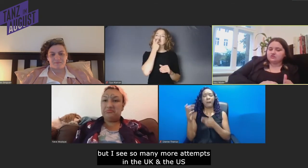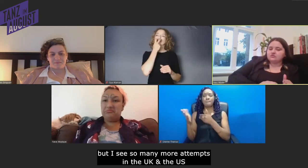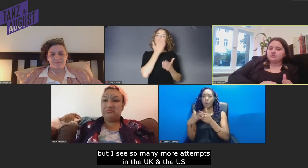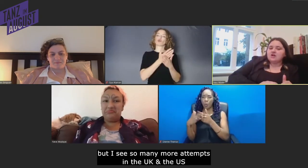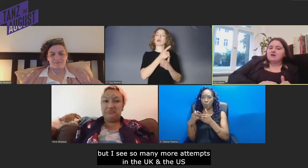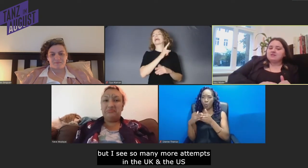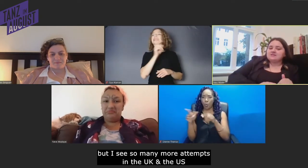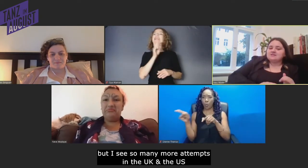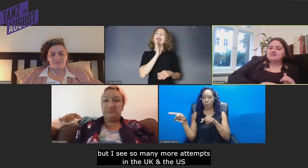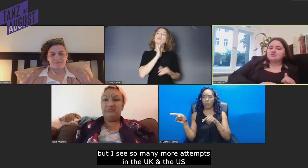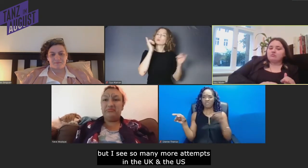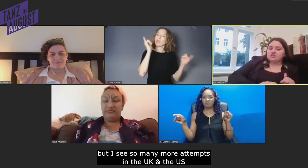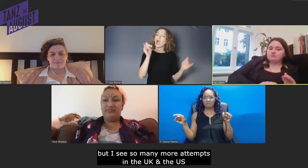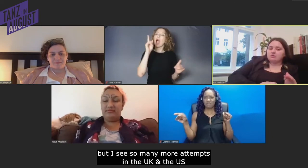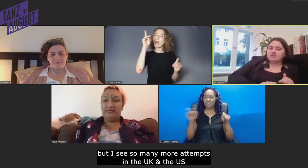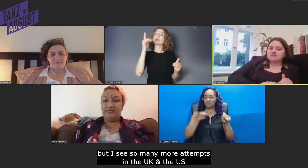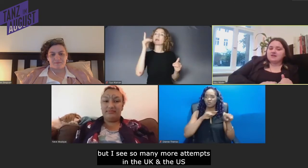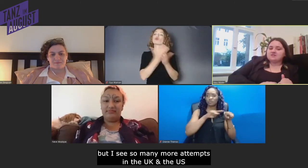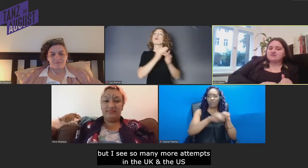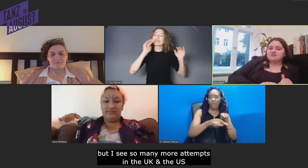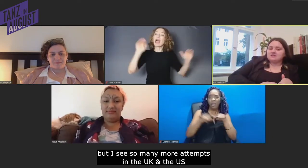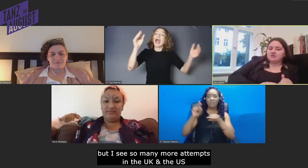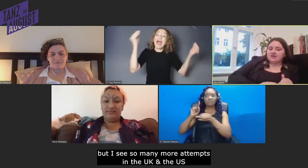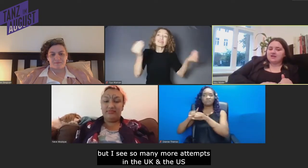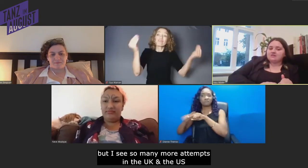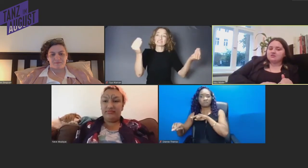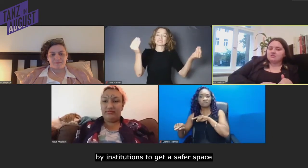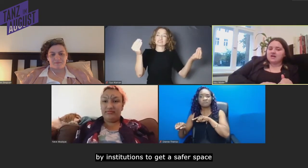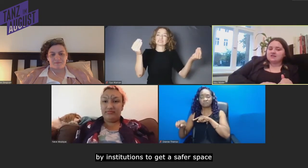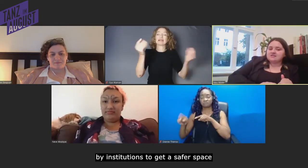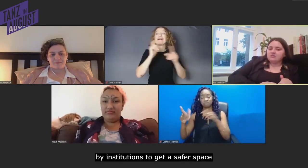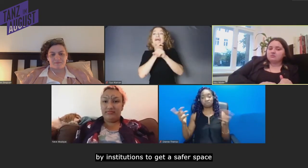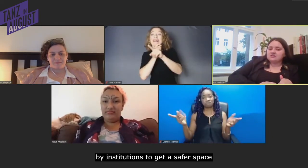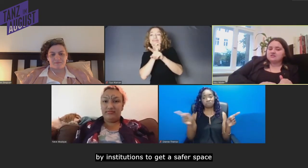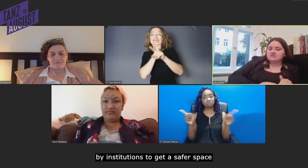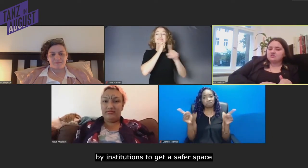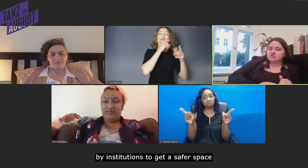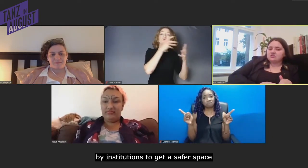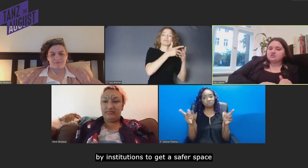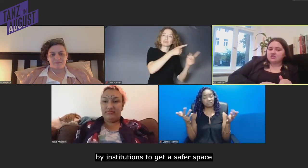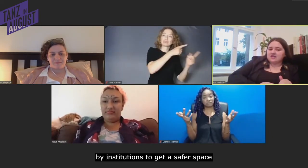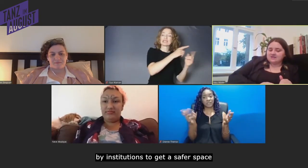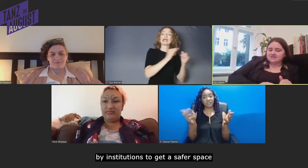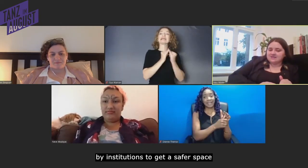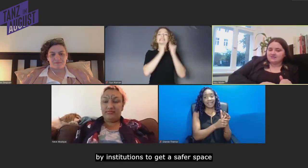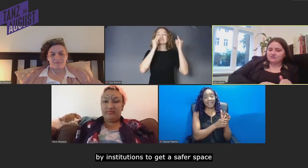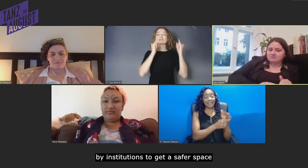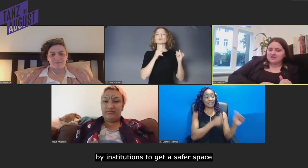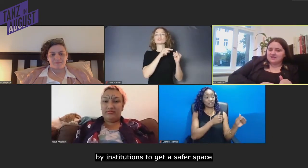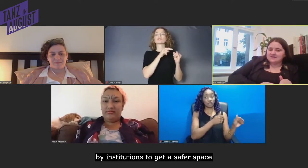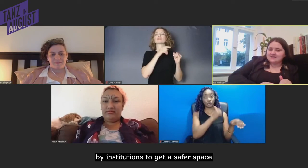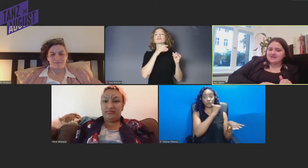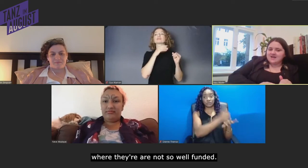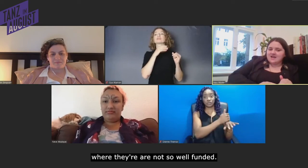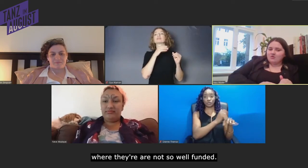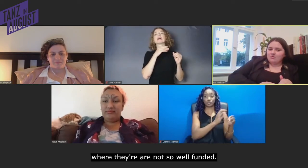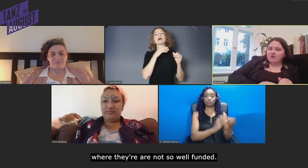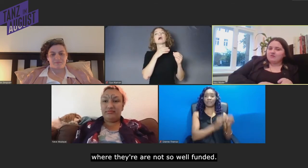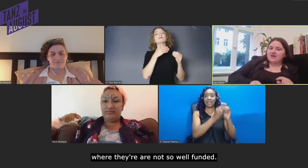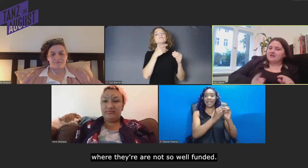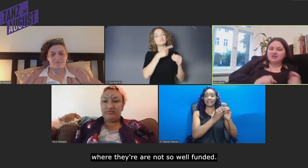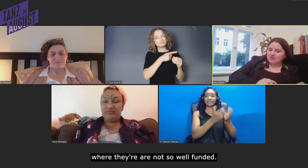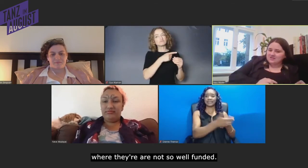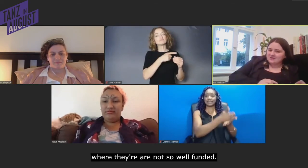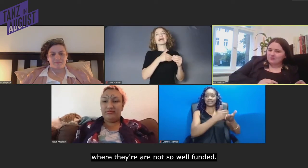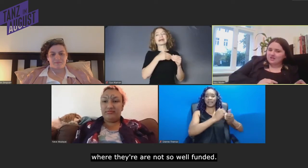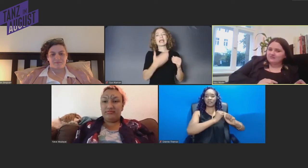to do, but I see so much more attempts in the UK and the US from institutions to get a safer space where they